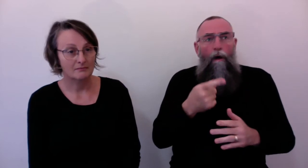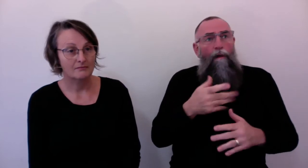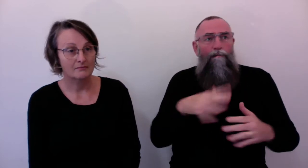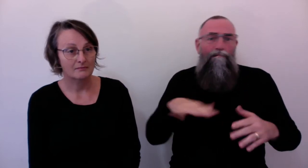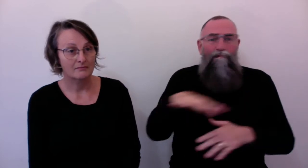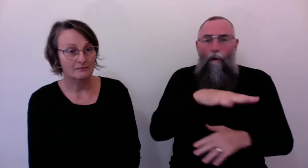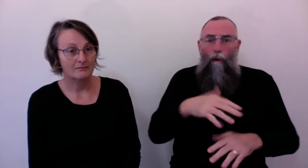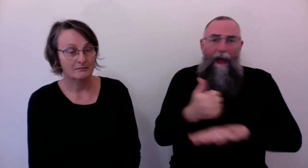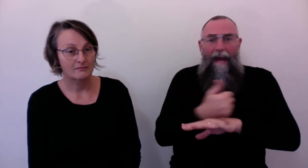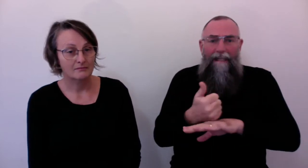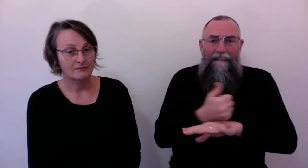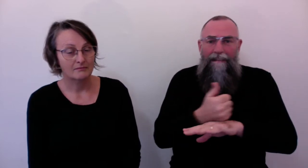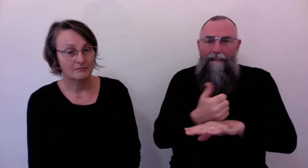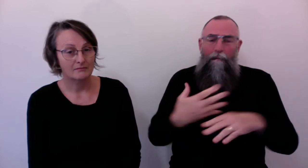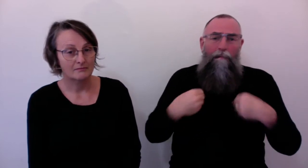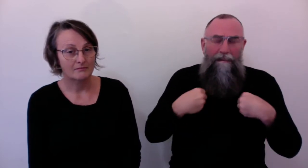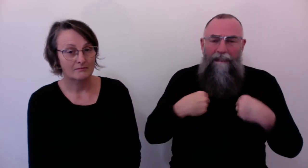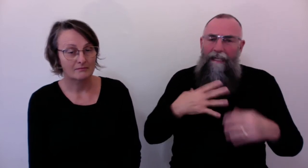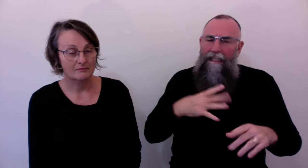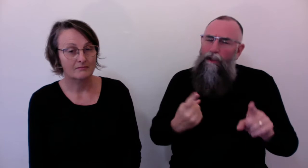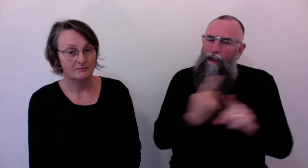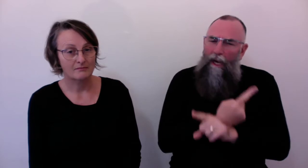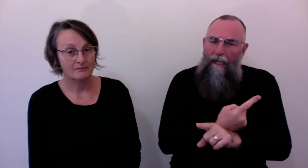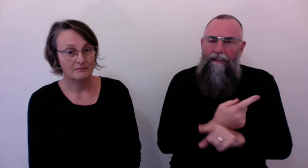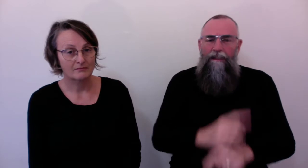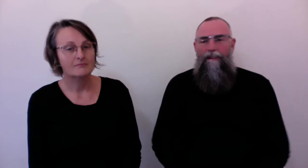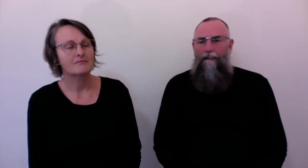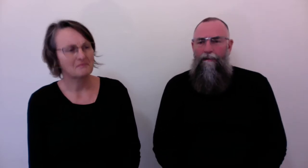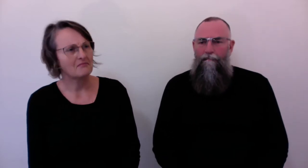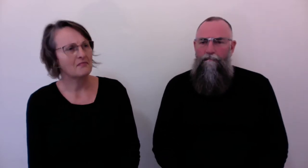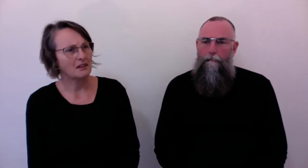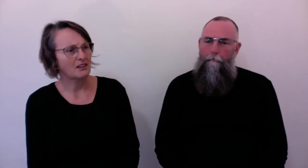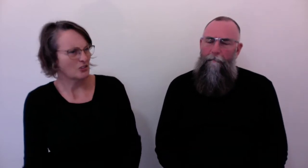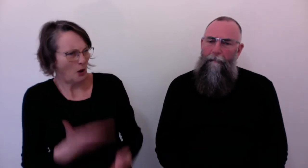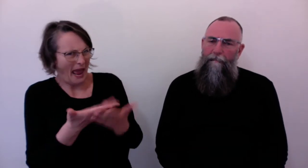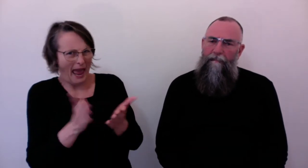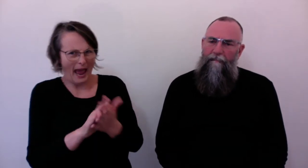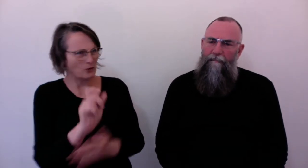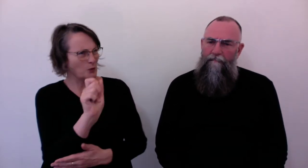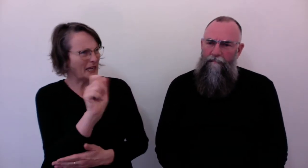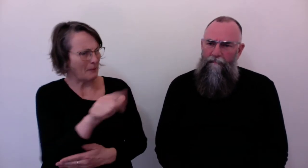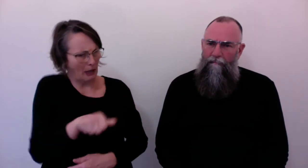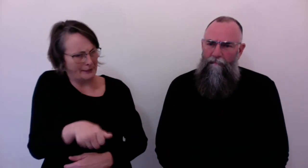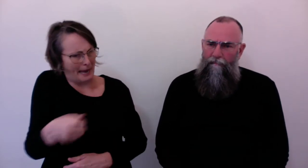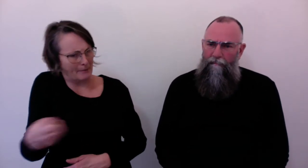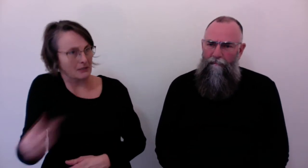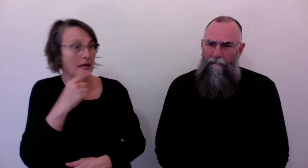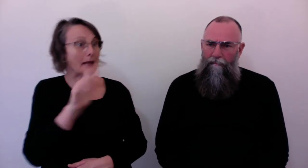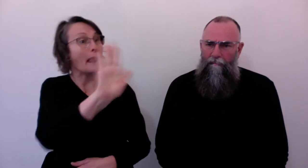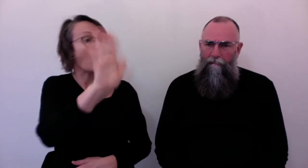and push for diversity as well. How do you go about emailing Neighbours and going, "Hey Neighbours, I'm your guy, write me